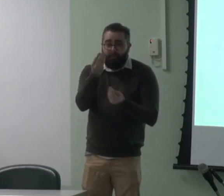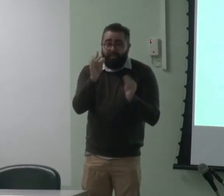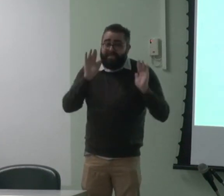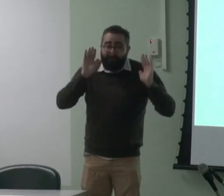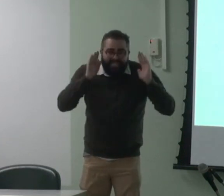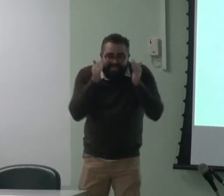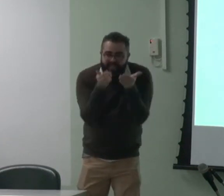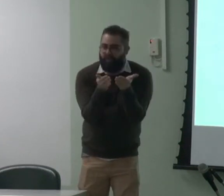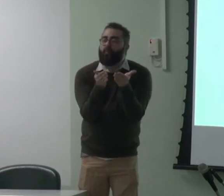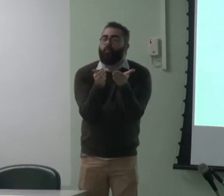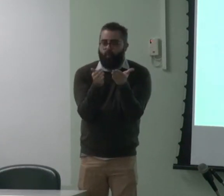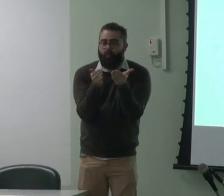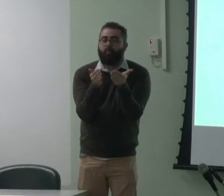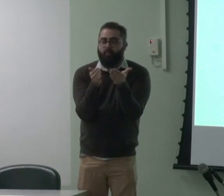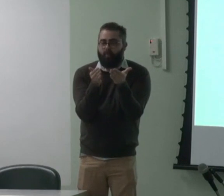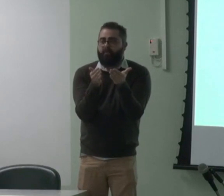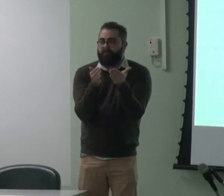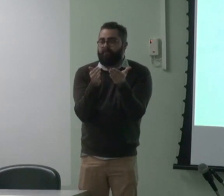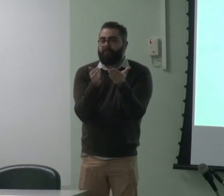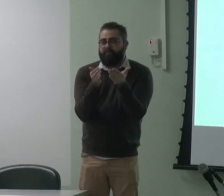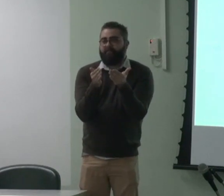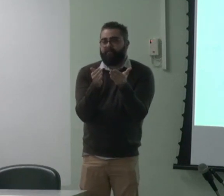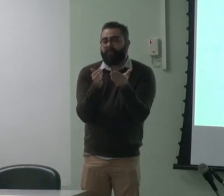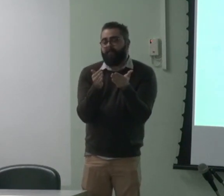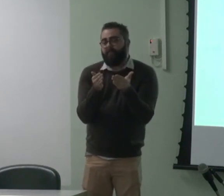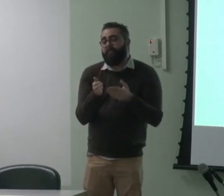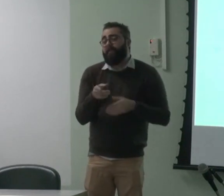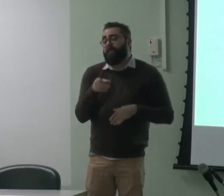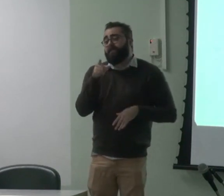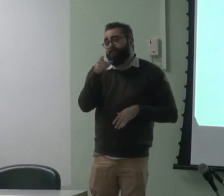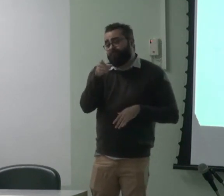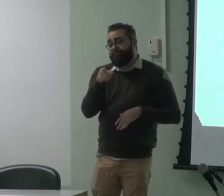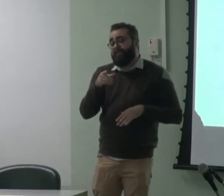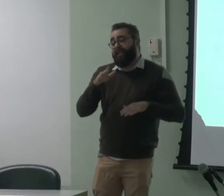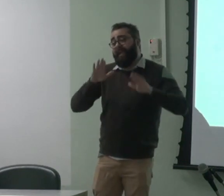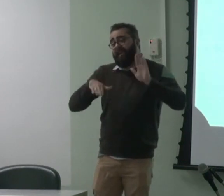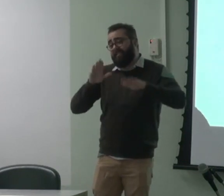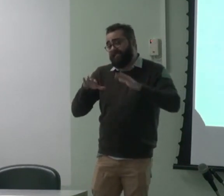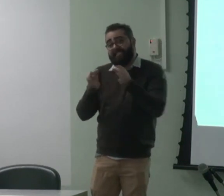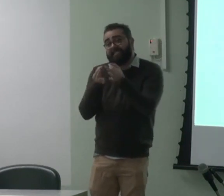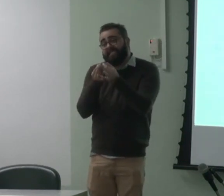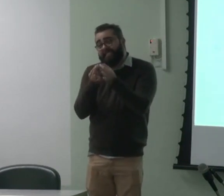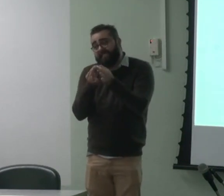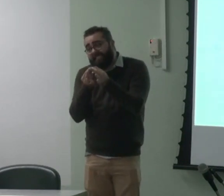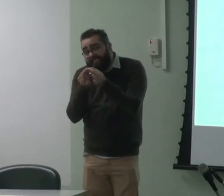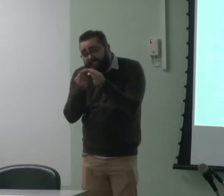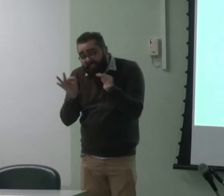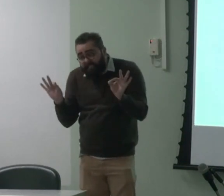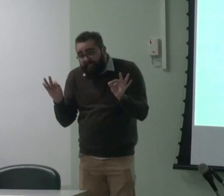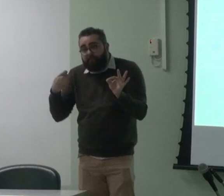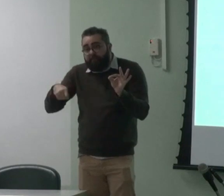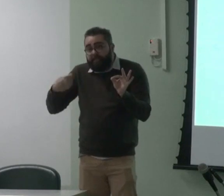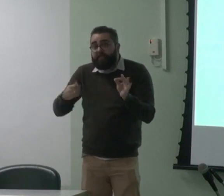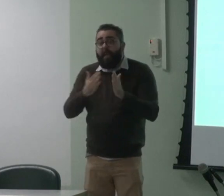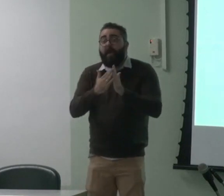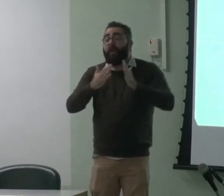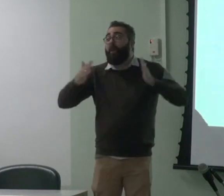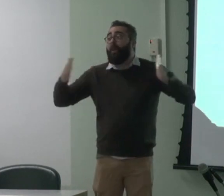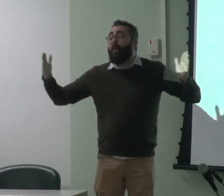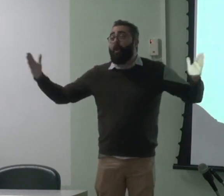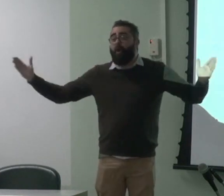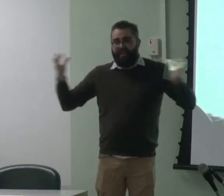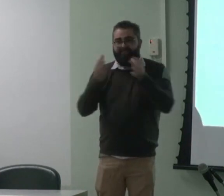because it's not always just about syntax, it's sometimes just that you have very long sentences,